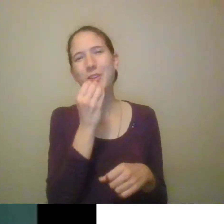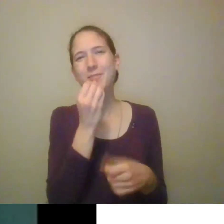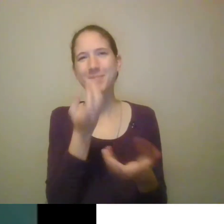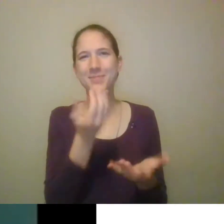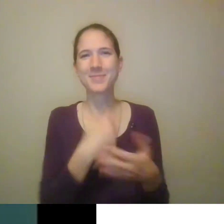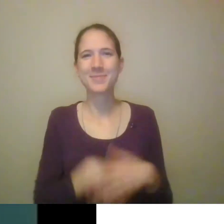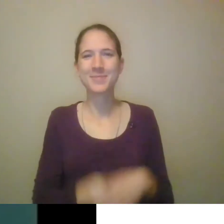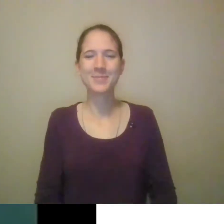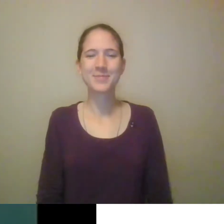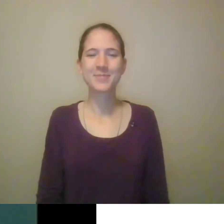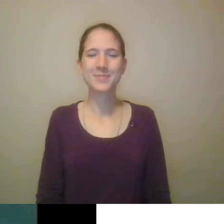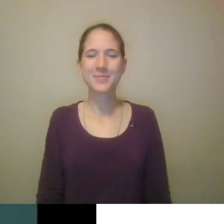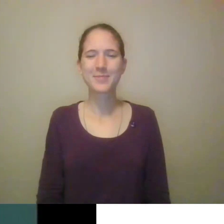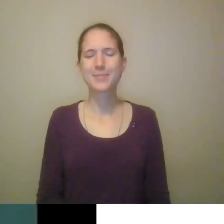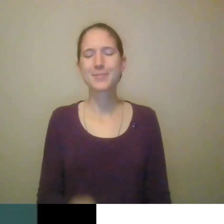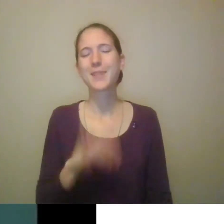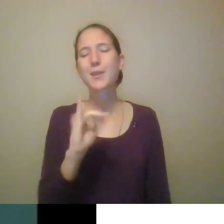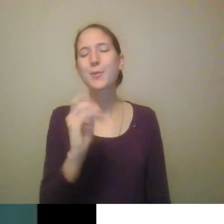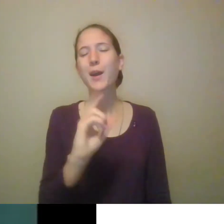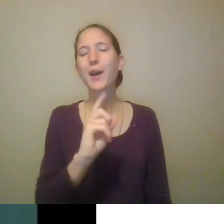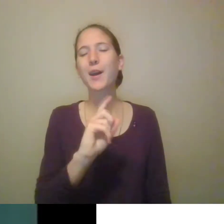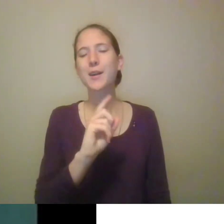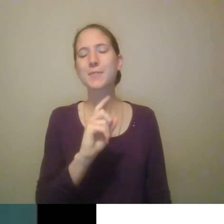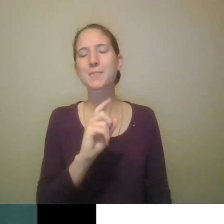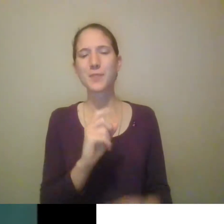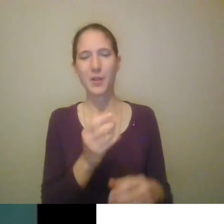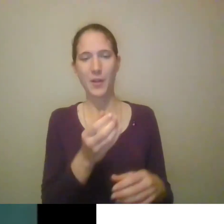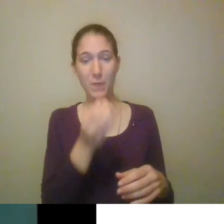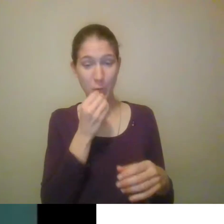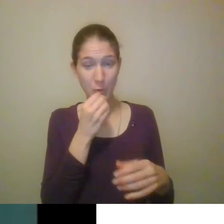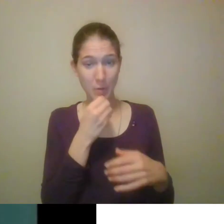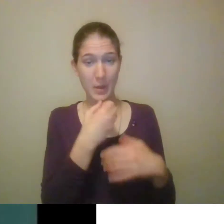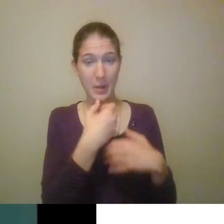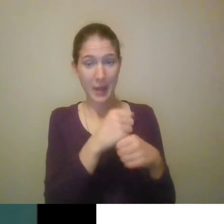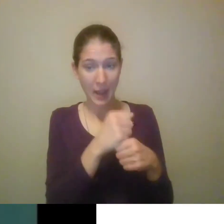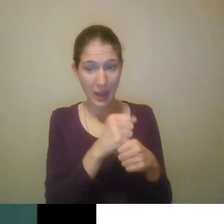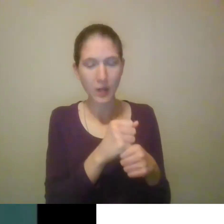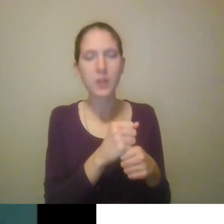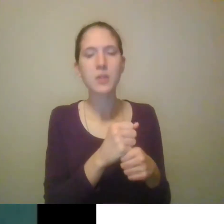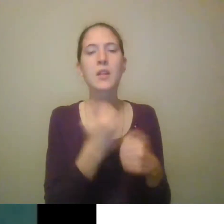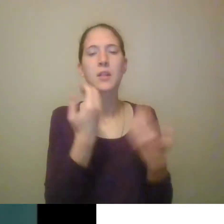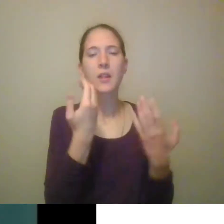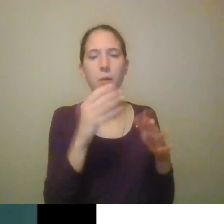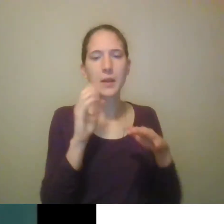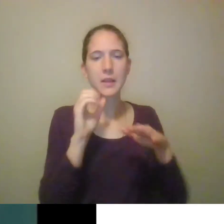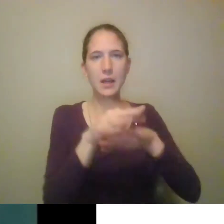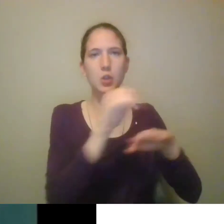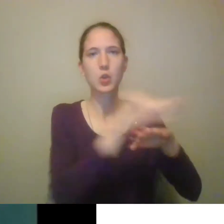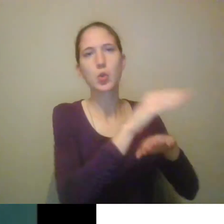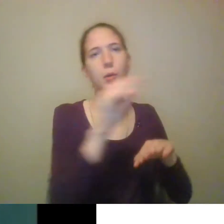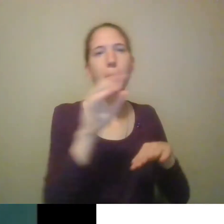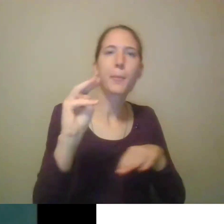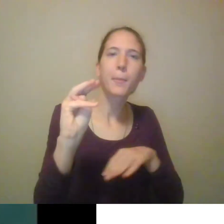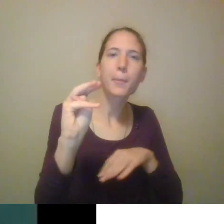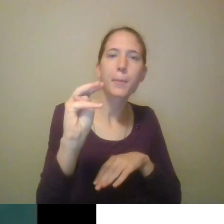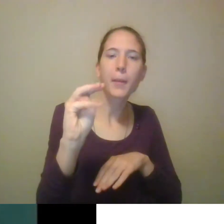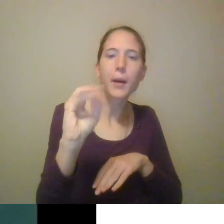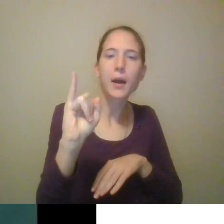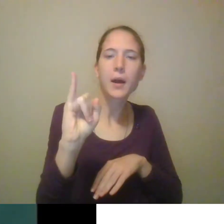food. All right, that's where it's going to get its food to be burnt by mitochondria or whatever to give the cell energy to